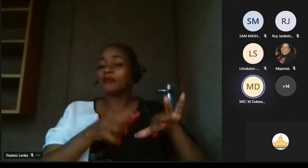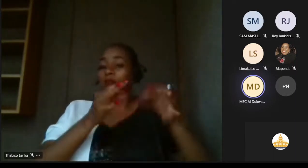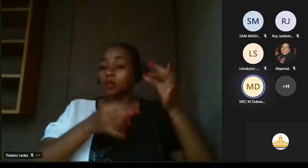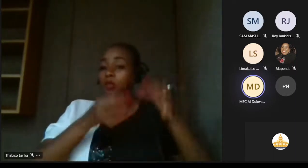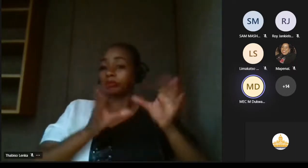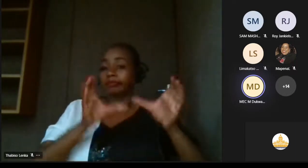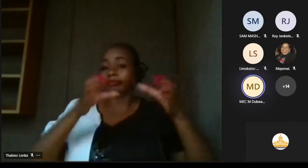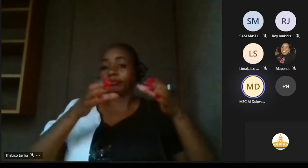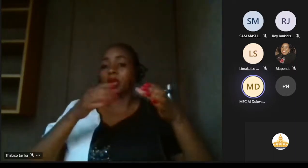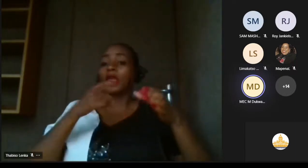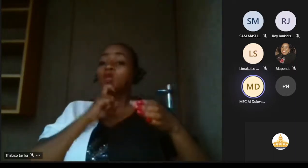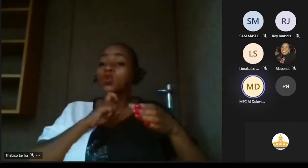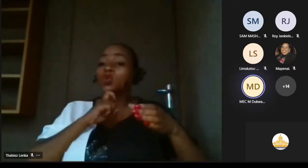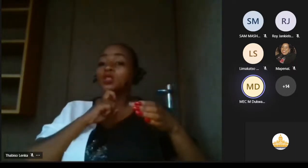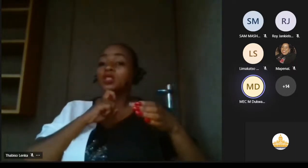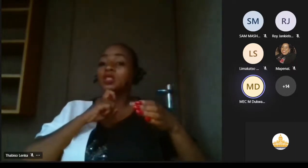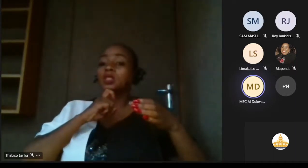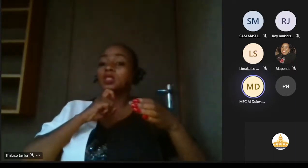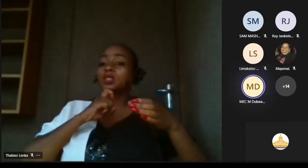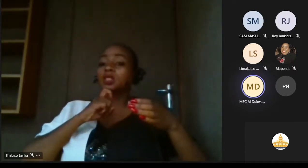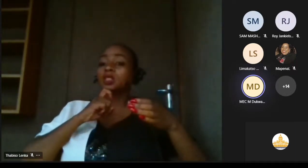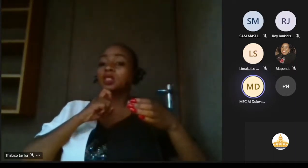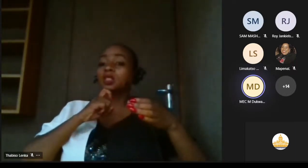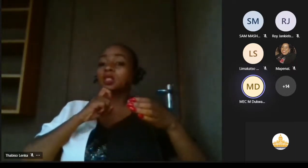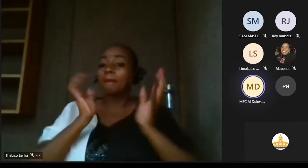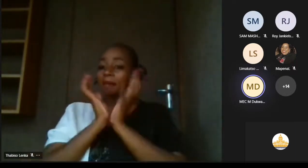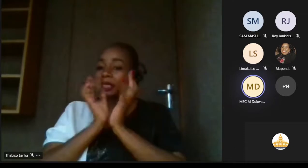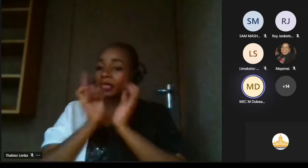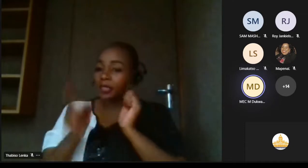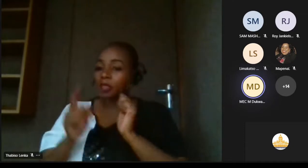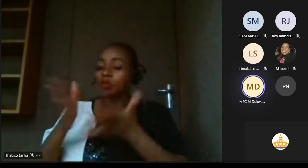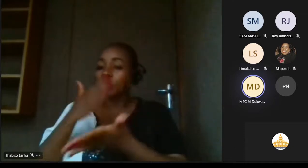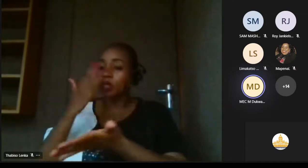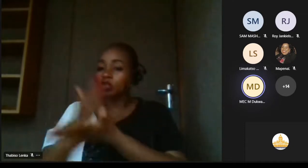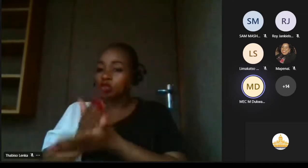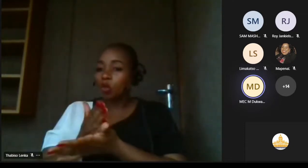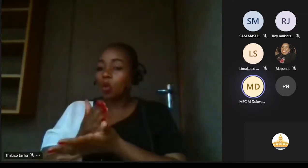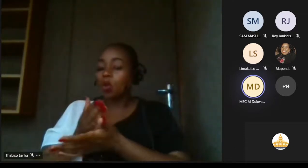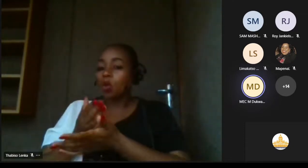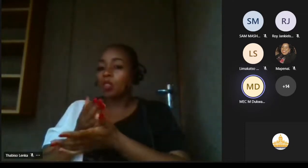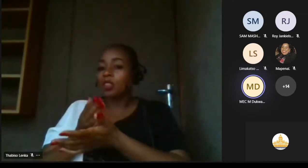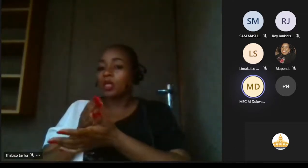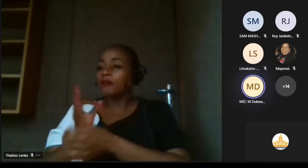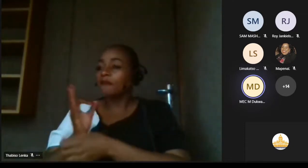utilize this debate to fashion out an approach which will pave way